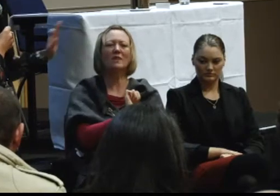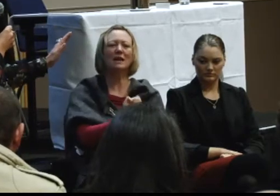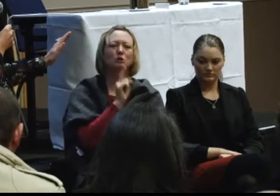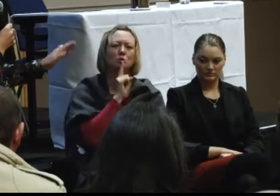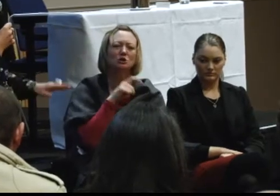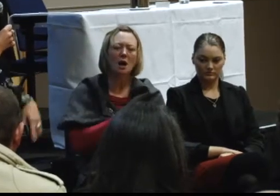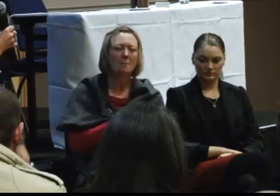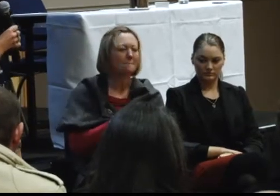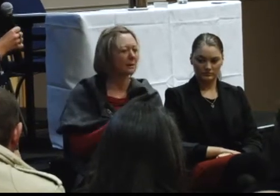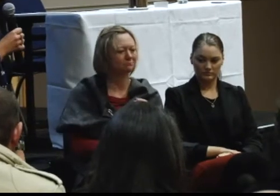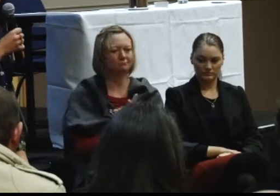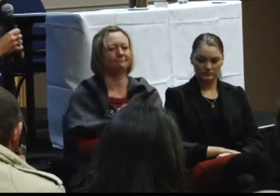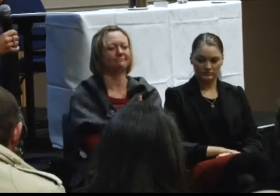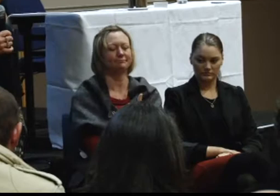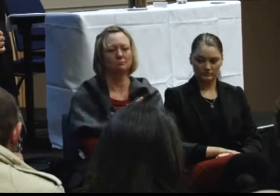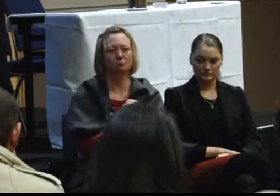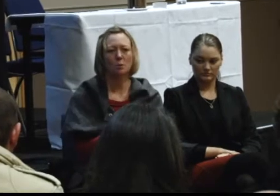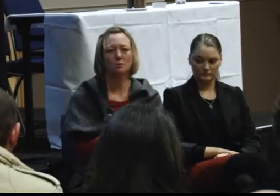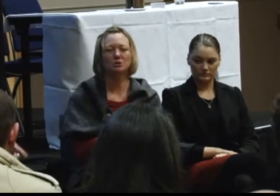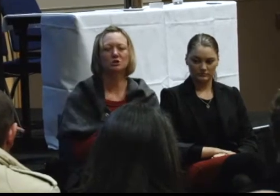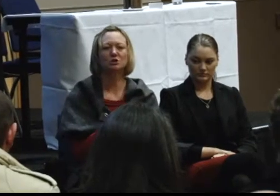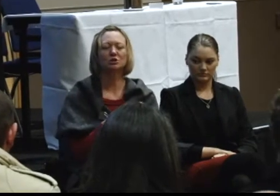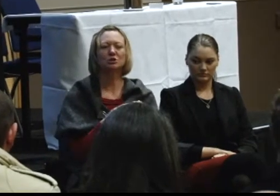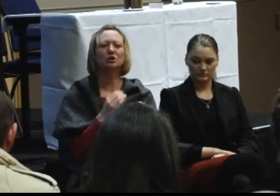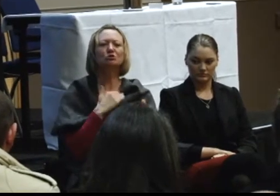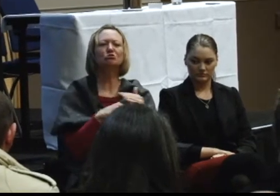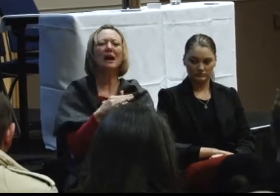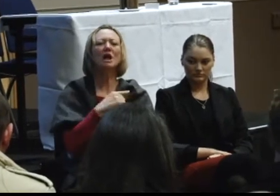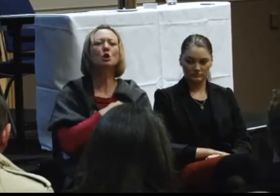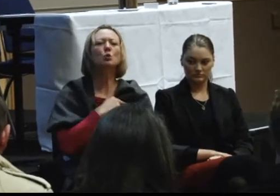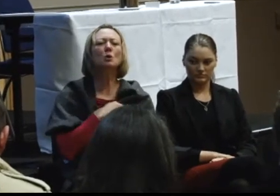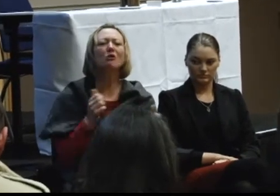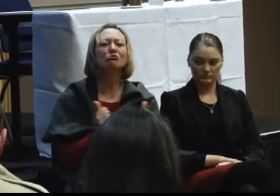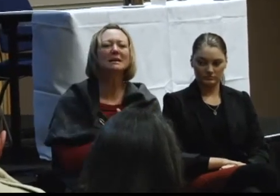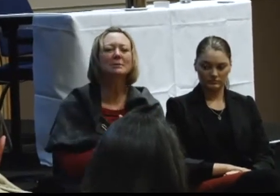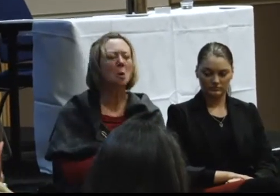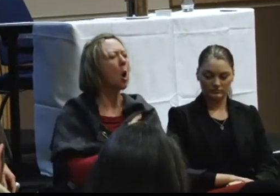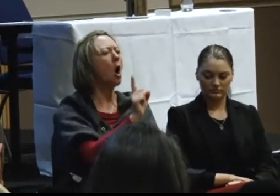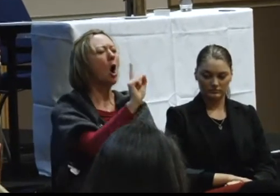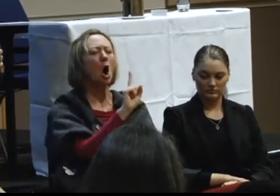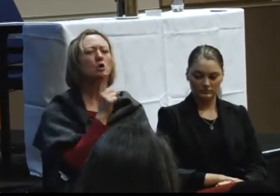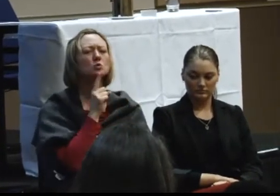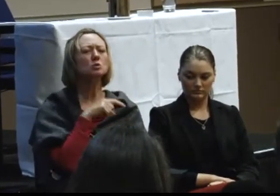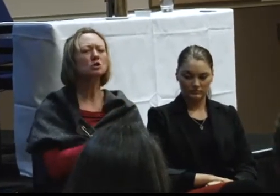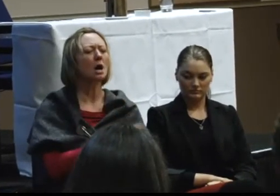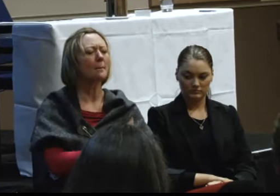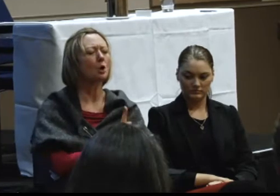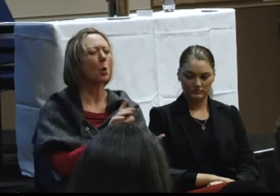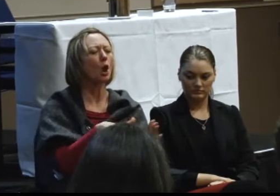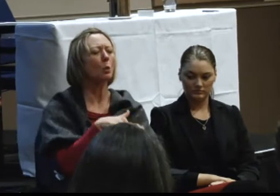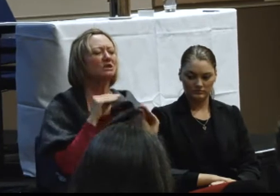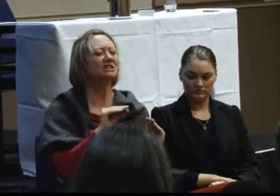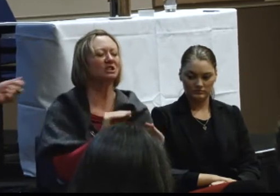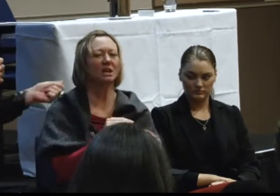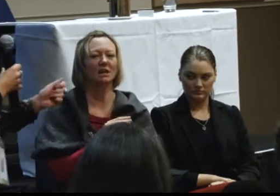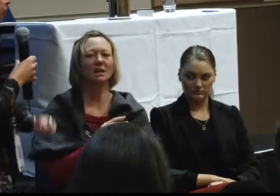struck issues with trade union agreements and what tutor time's supposed to be for and if it should be teaching time or not. You know, I sort of